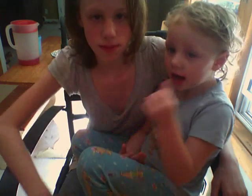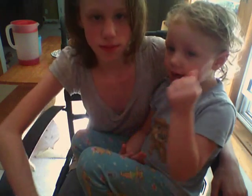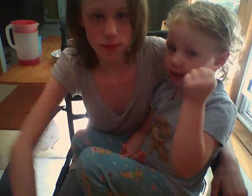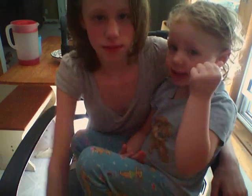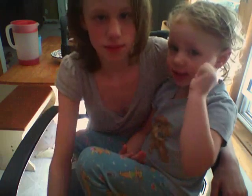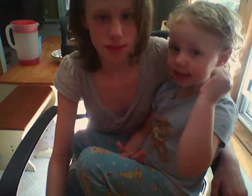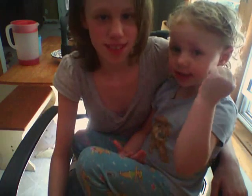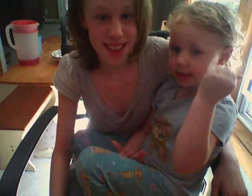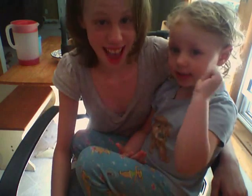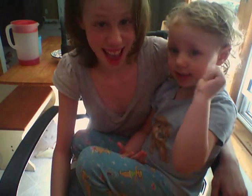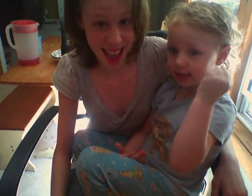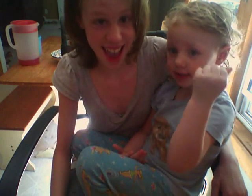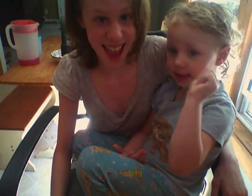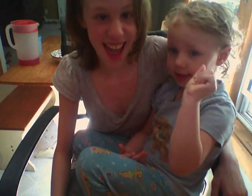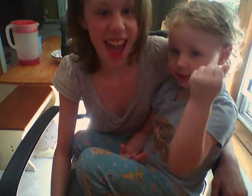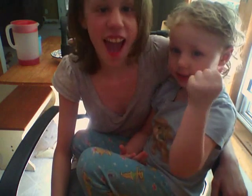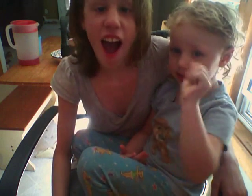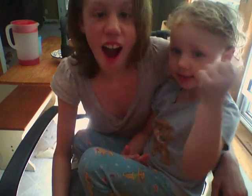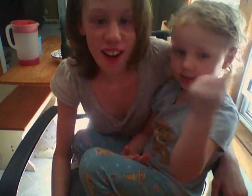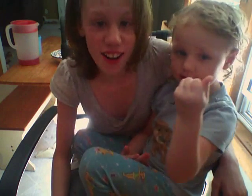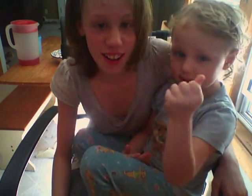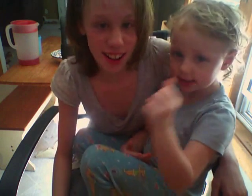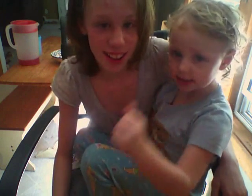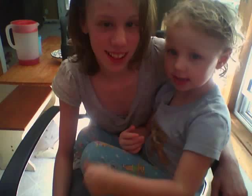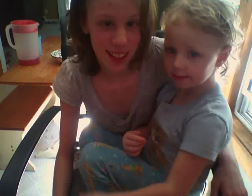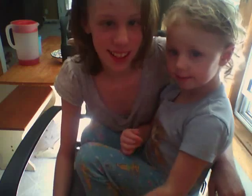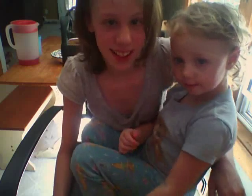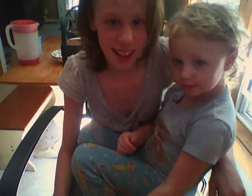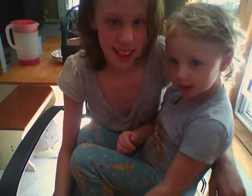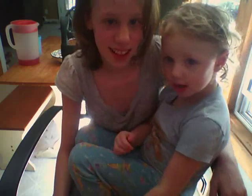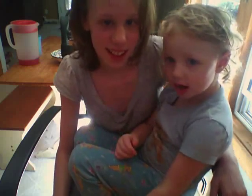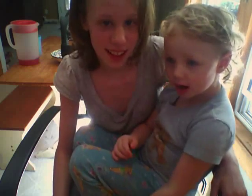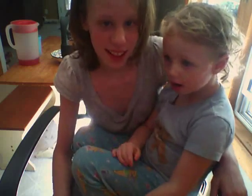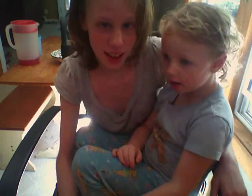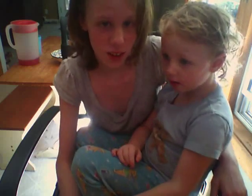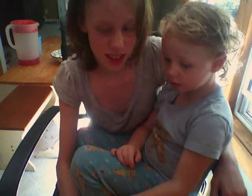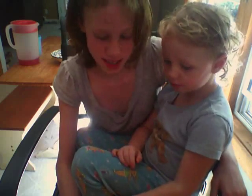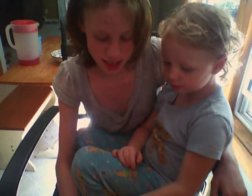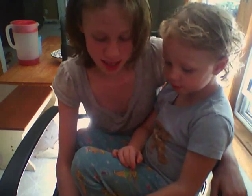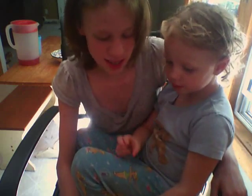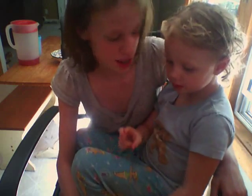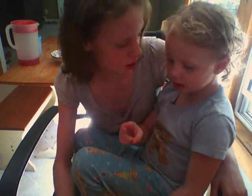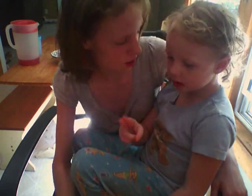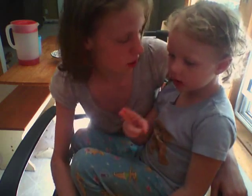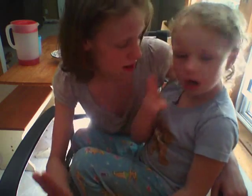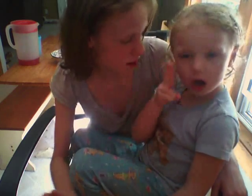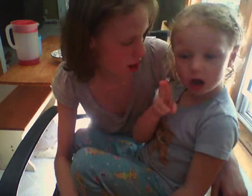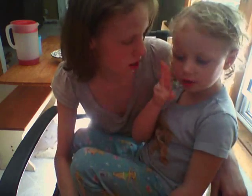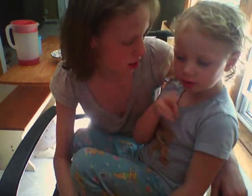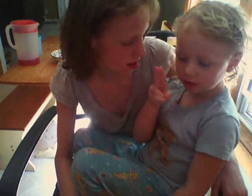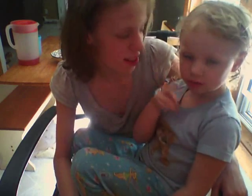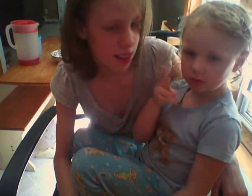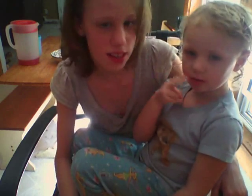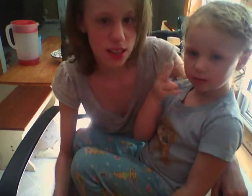Yeah Uncle Uncle Uncle Uncle